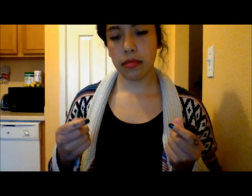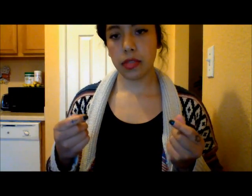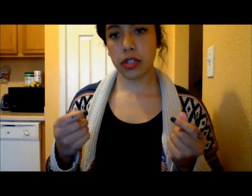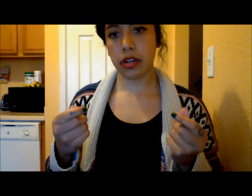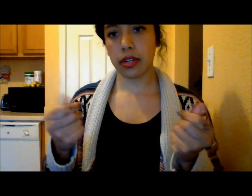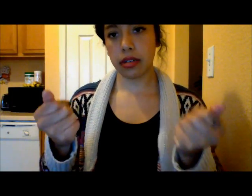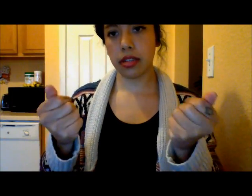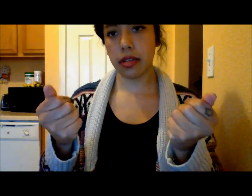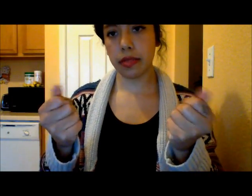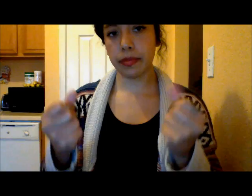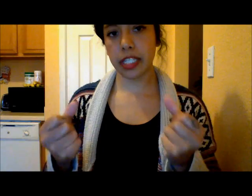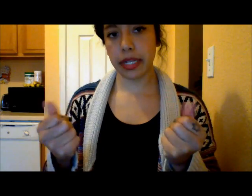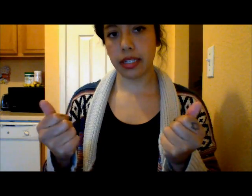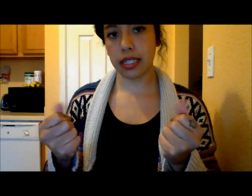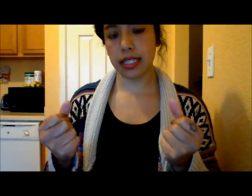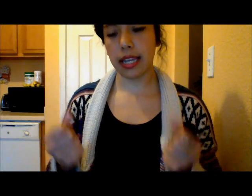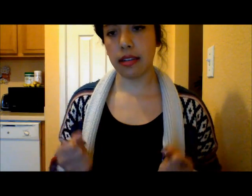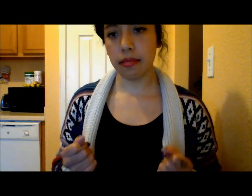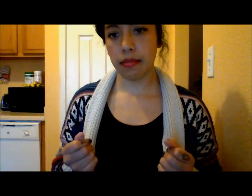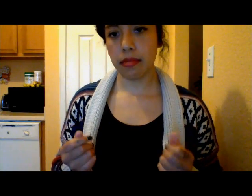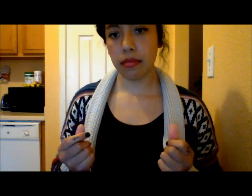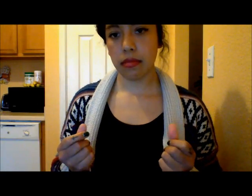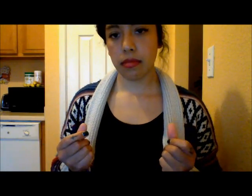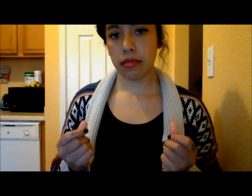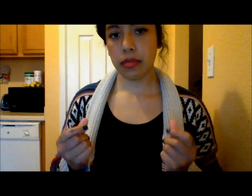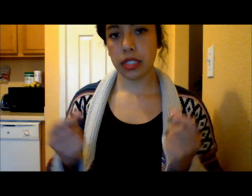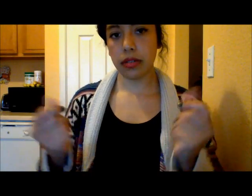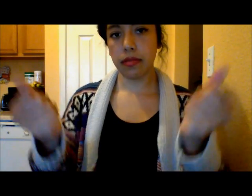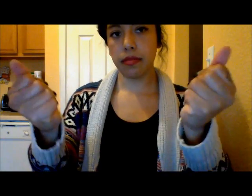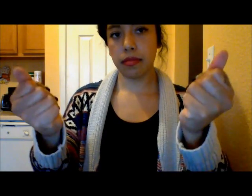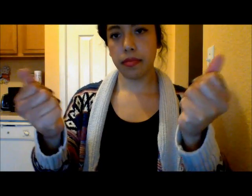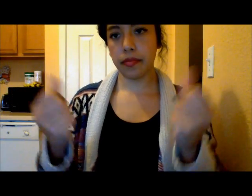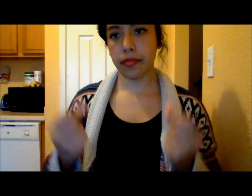So your thumbs just basically slide. So